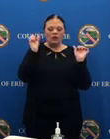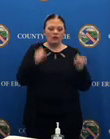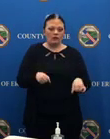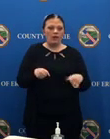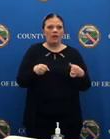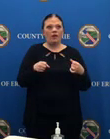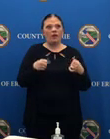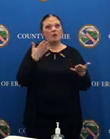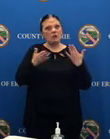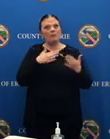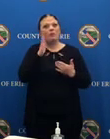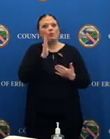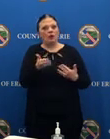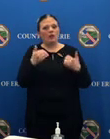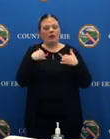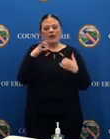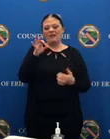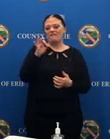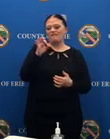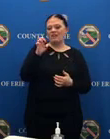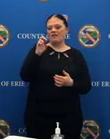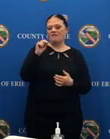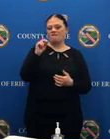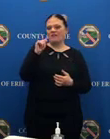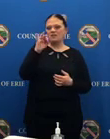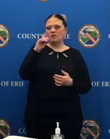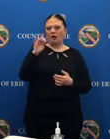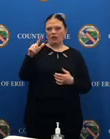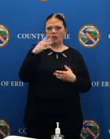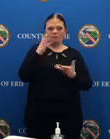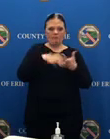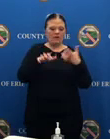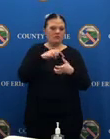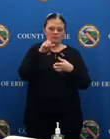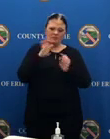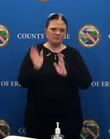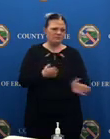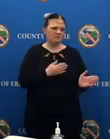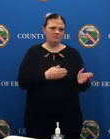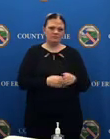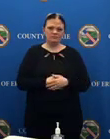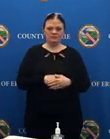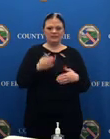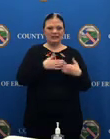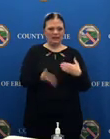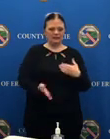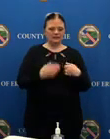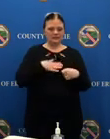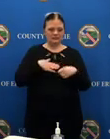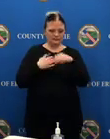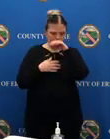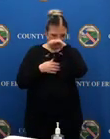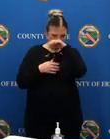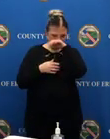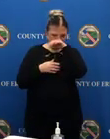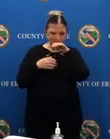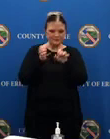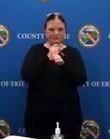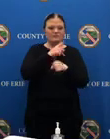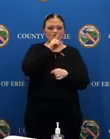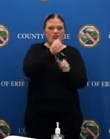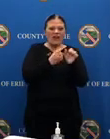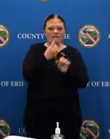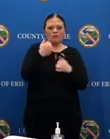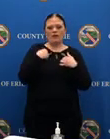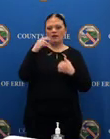have and probably will have fentanyl in it. So people have to be prepared. So next slide, please. So we want to make sure that everybody